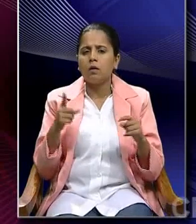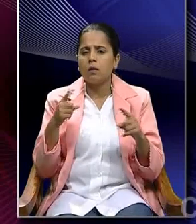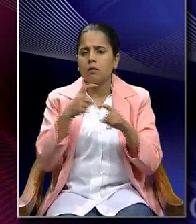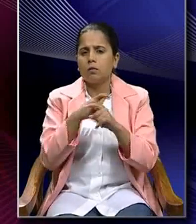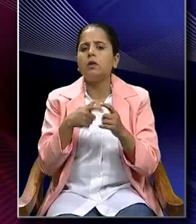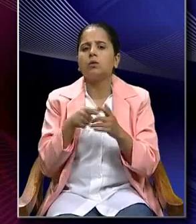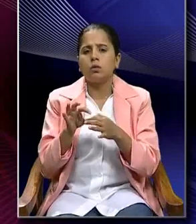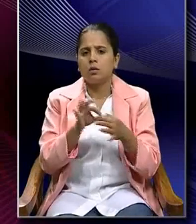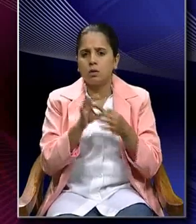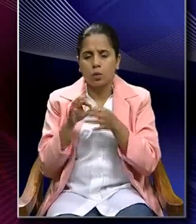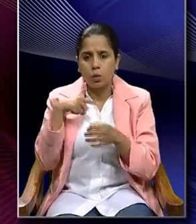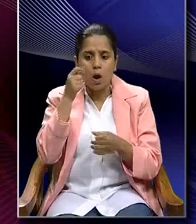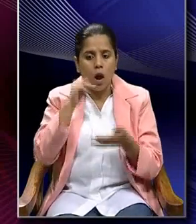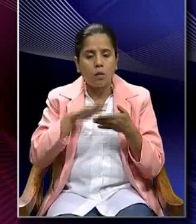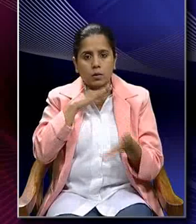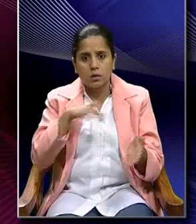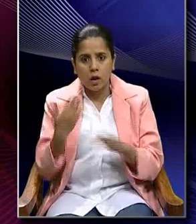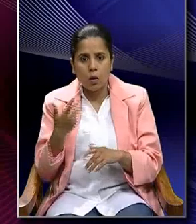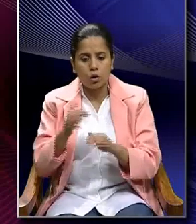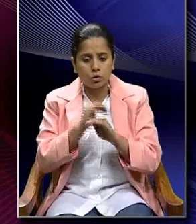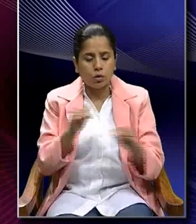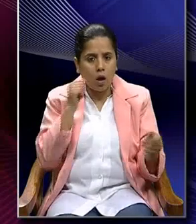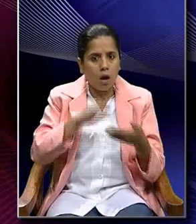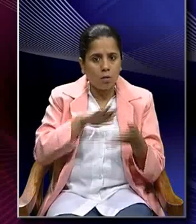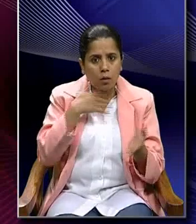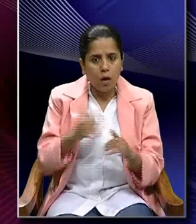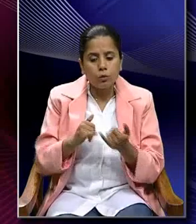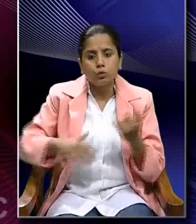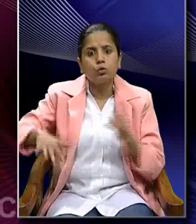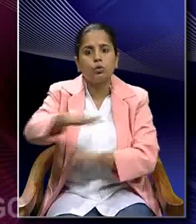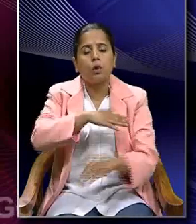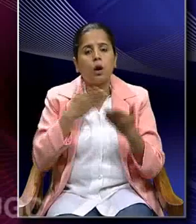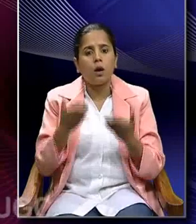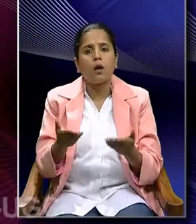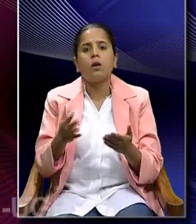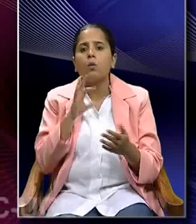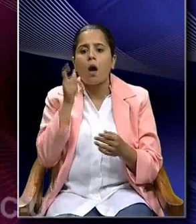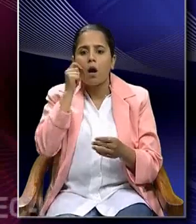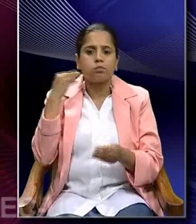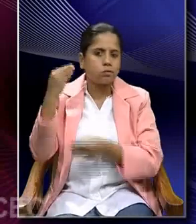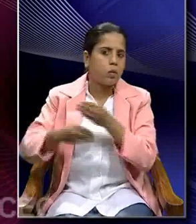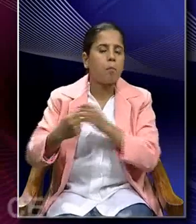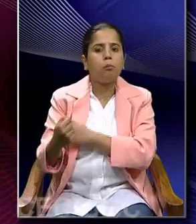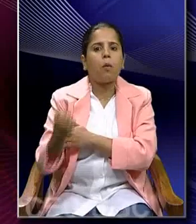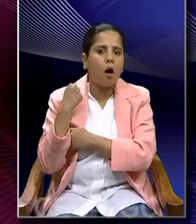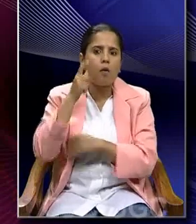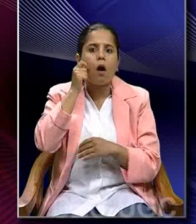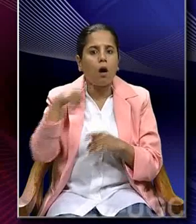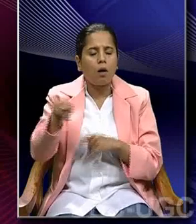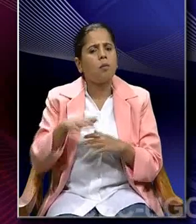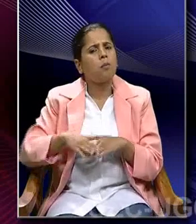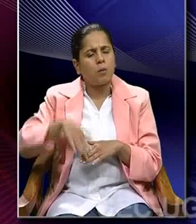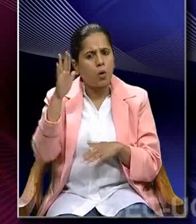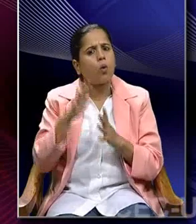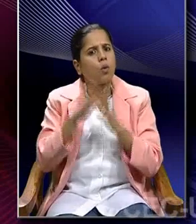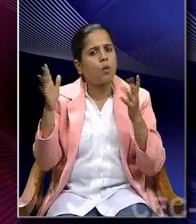of widows, child widows in a society which is patriarchal and which very often